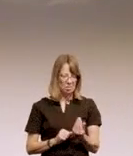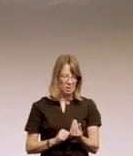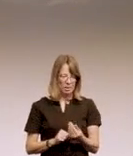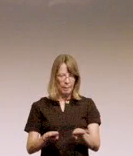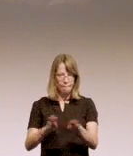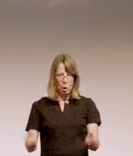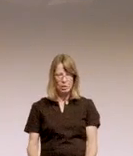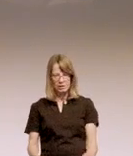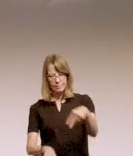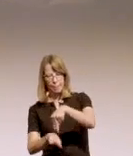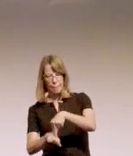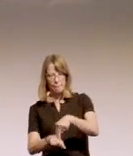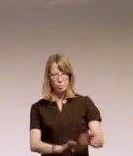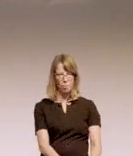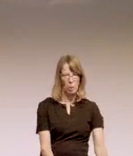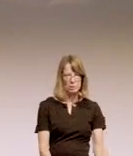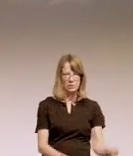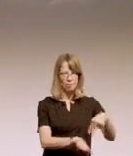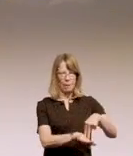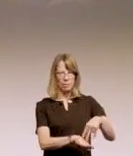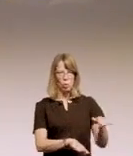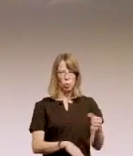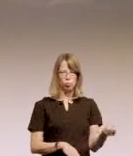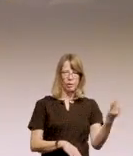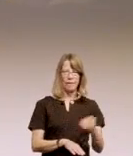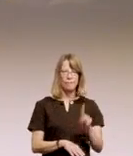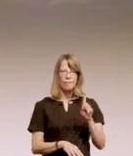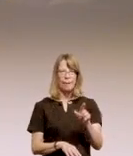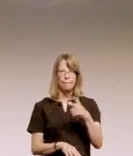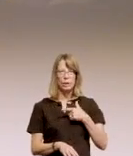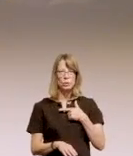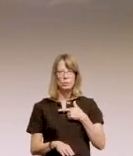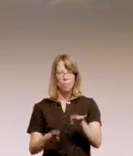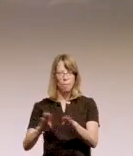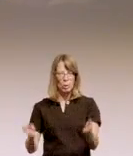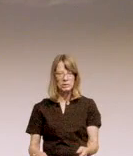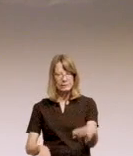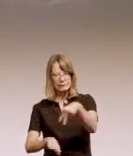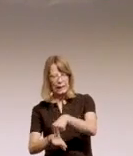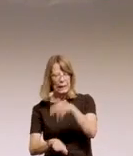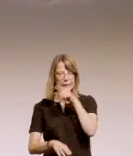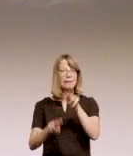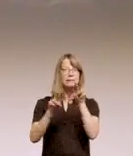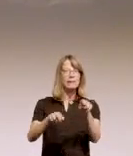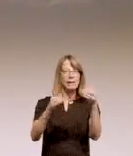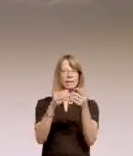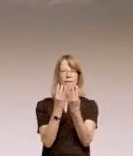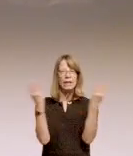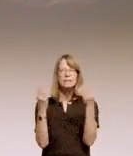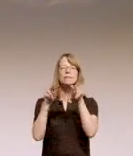crates, some of them aren't. But because they stand on crates, they can all see over the fence. And I think this is a really important metaphor for what was going on